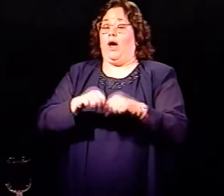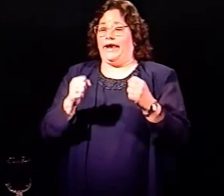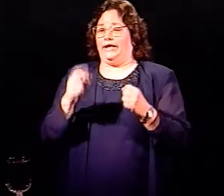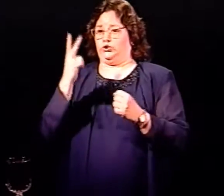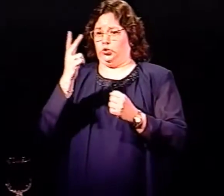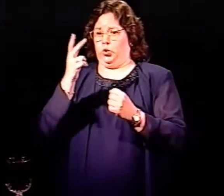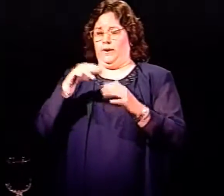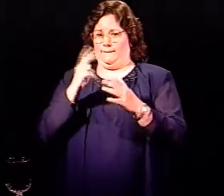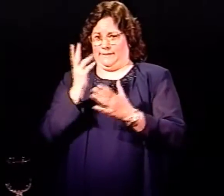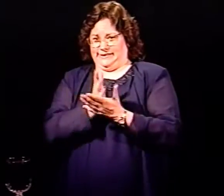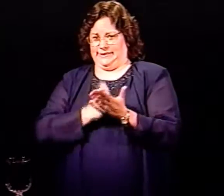2 pieces.